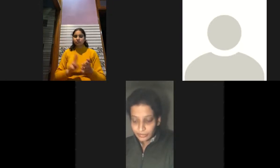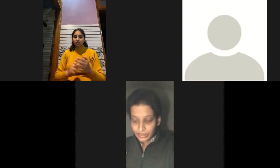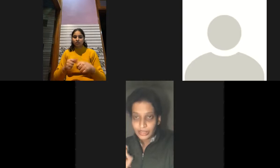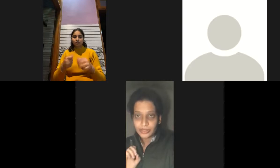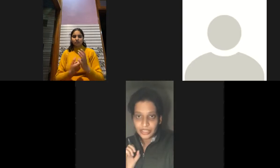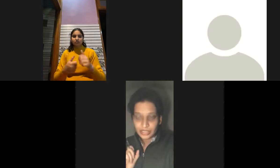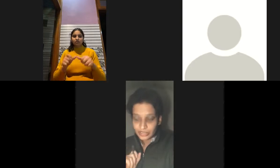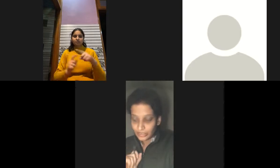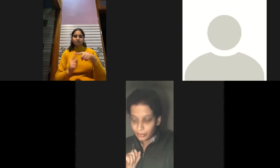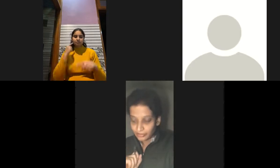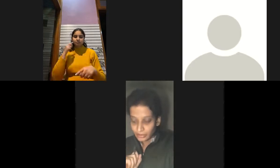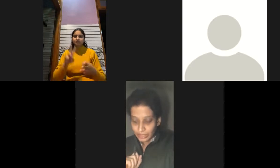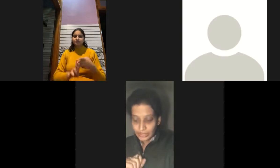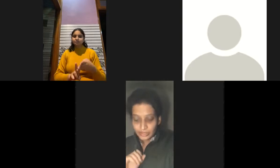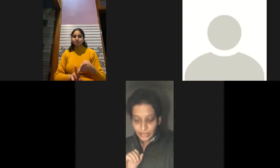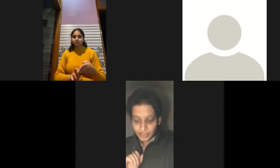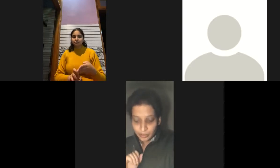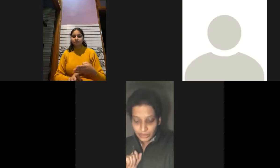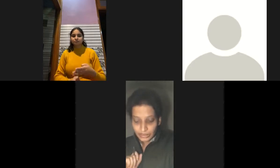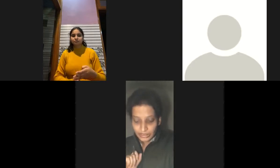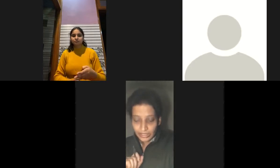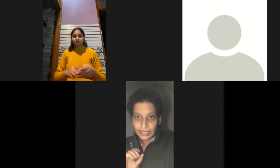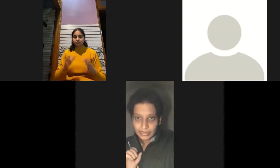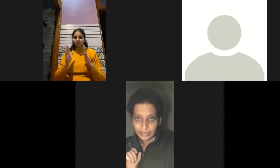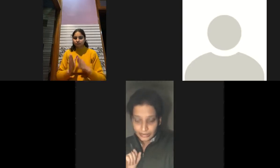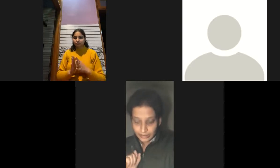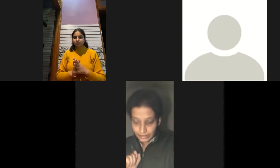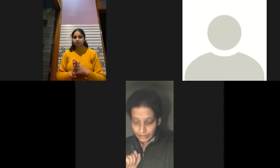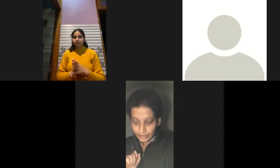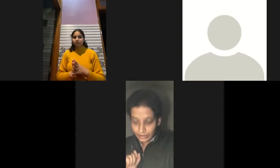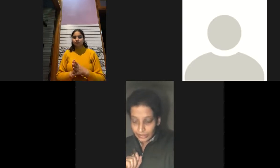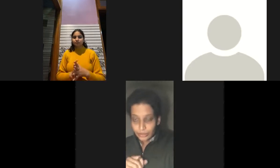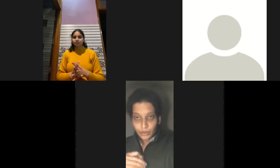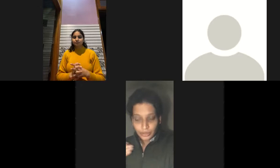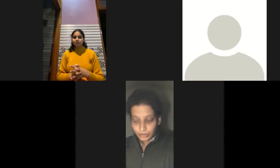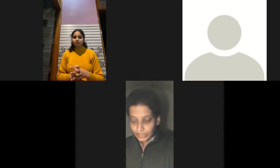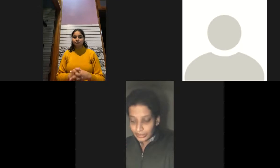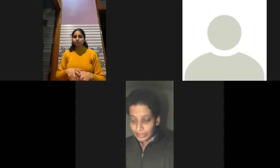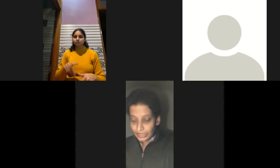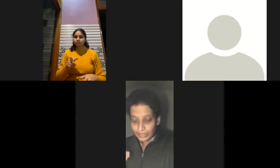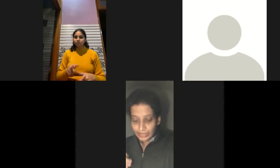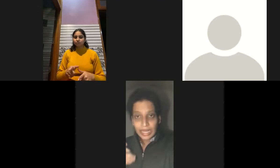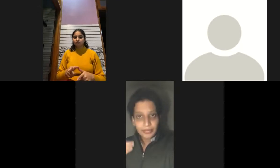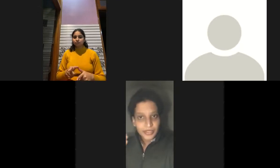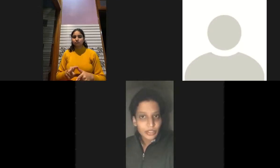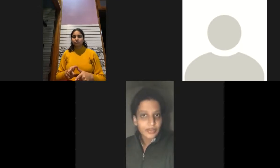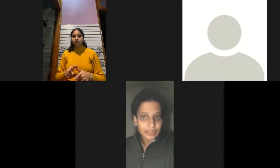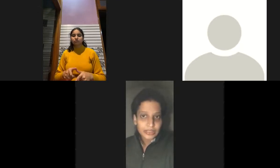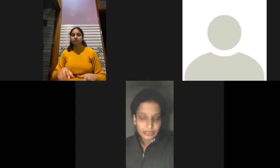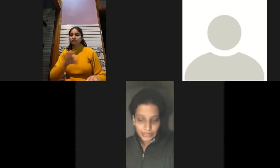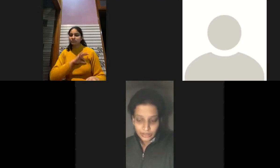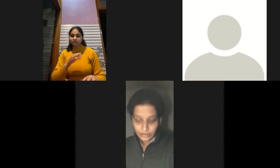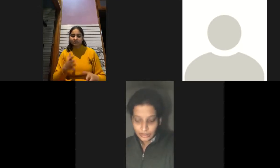their representational power, disruptive potency, and analytical insight. They go on to state that unlike the absence of